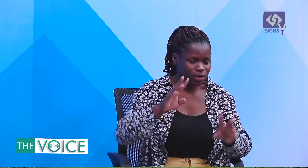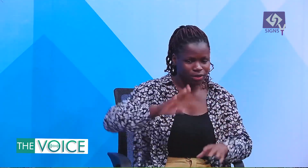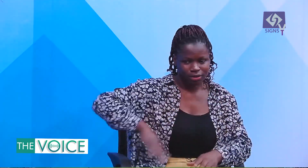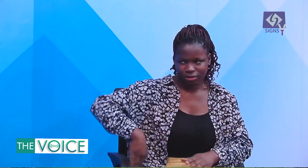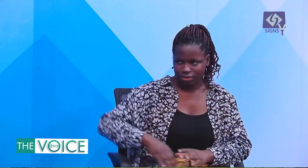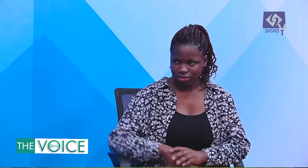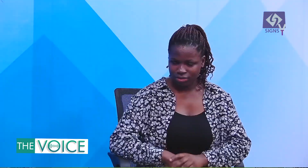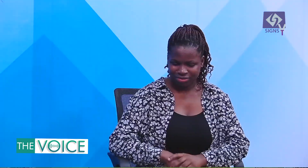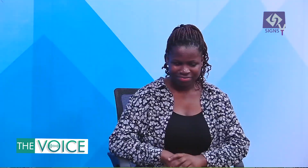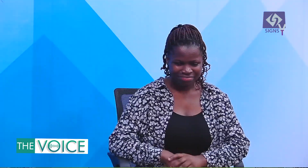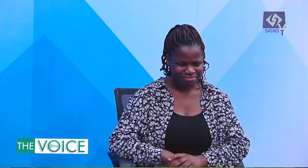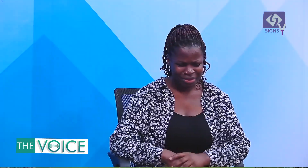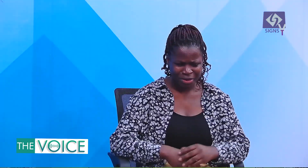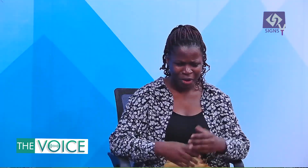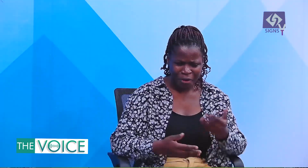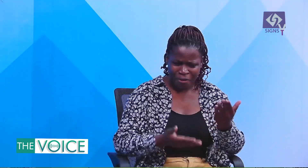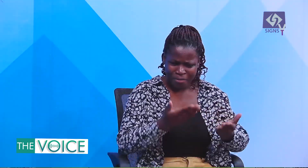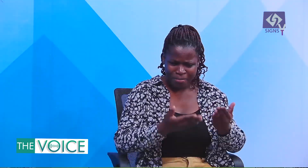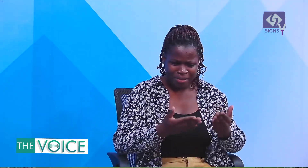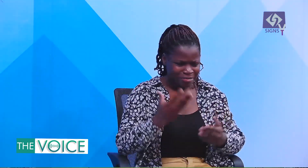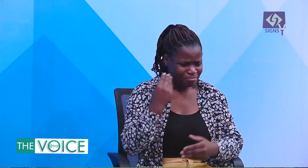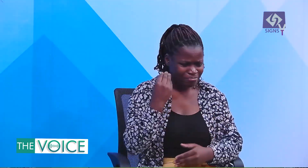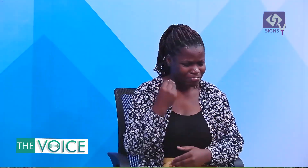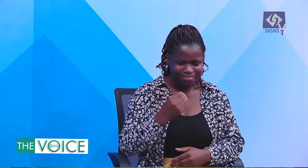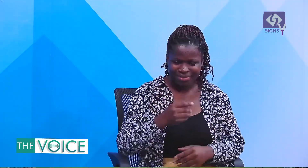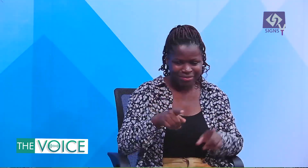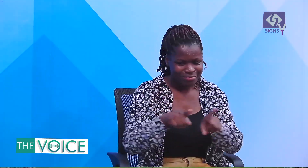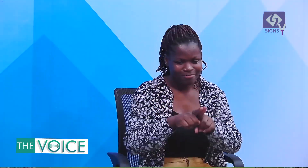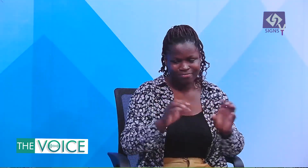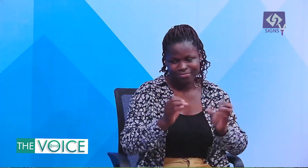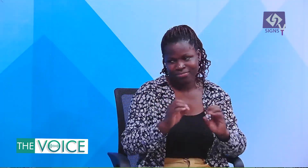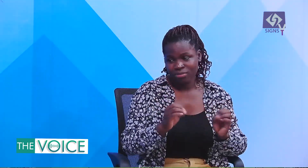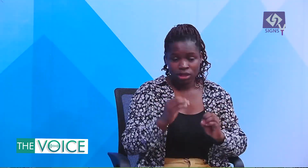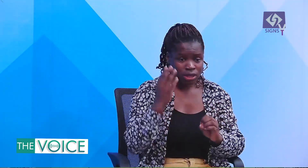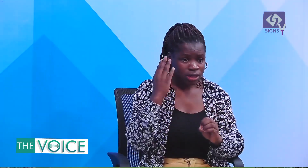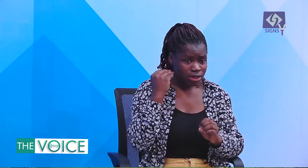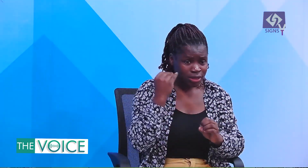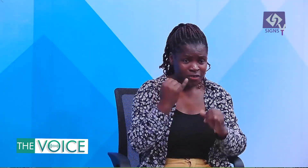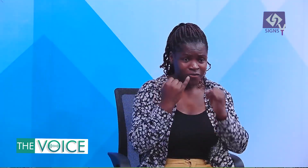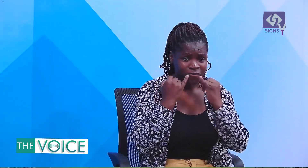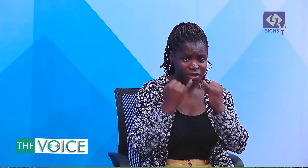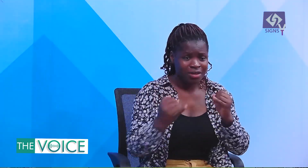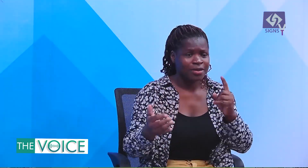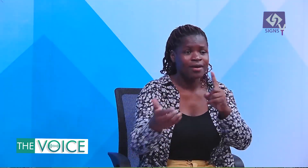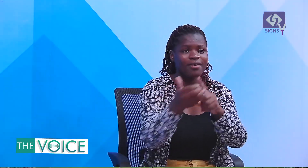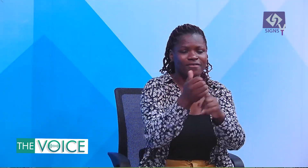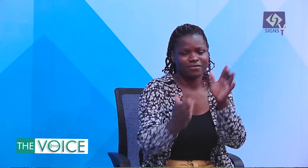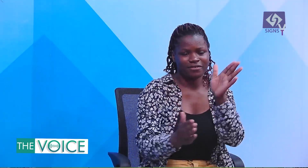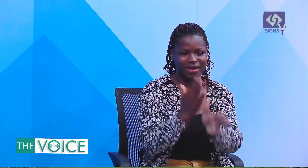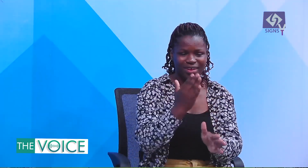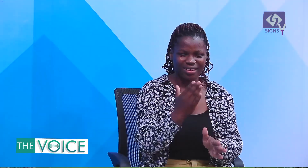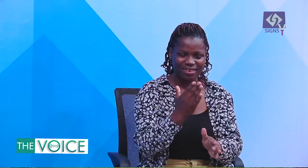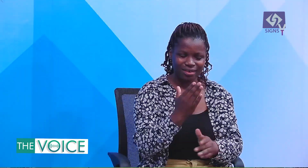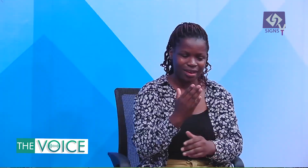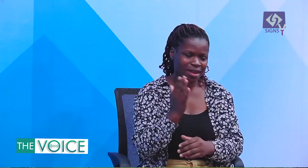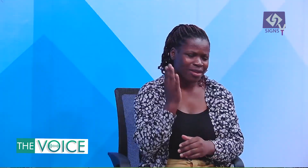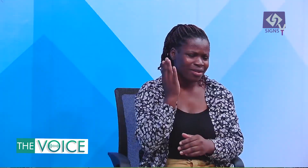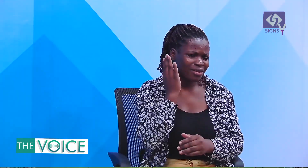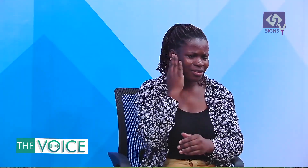In the deaf community, we get information quite late as compared to the hearing world. In the hearing world, once something is